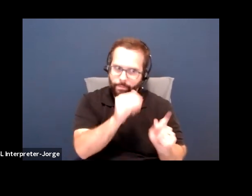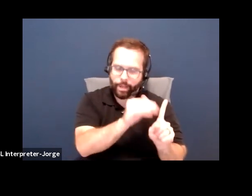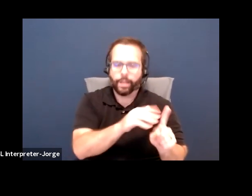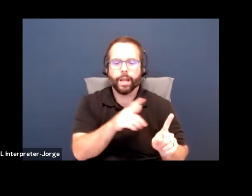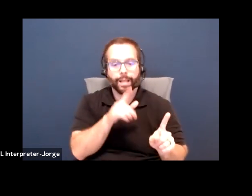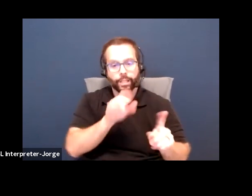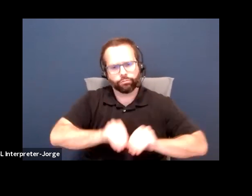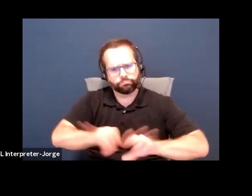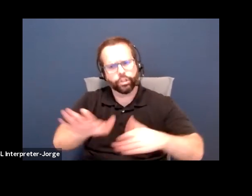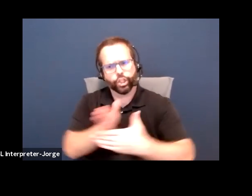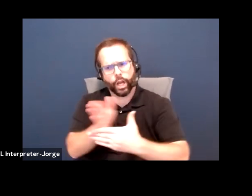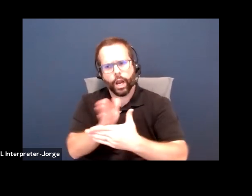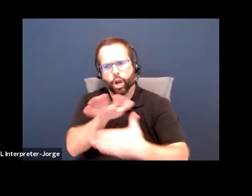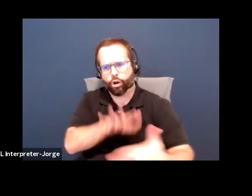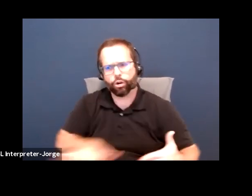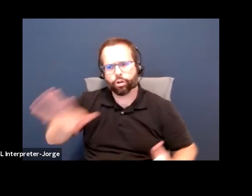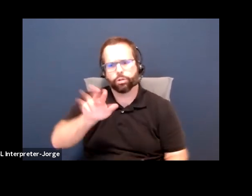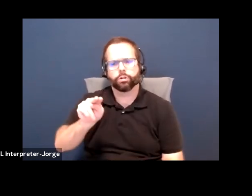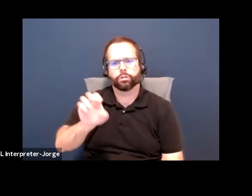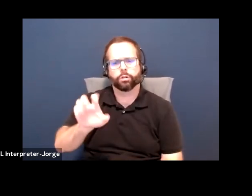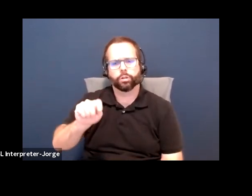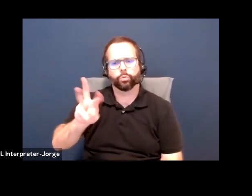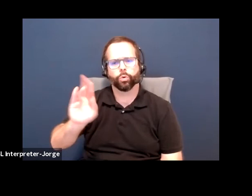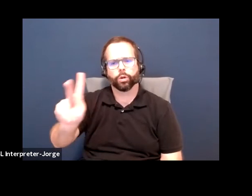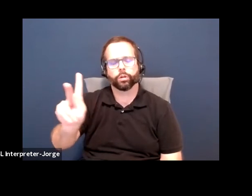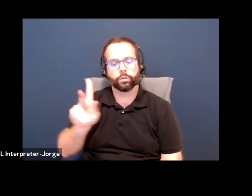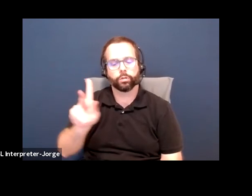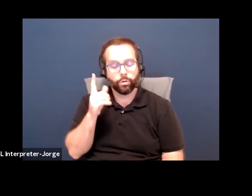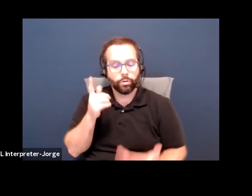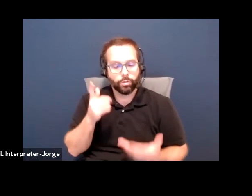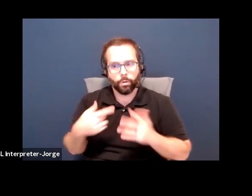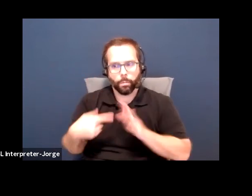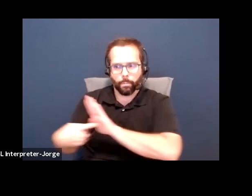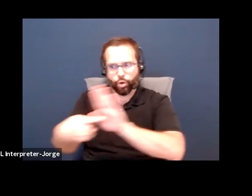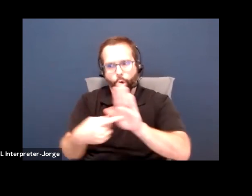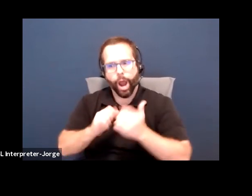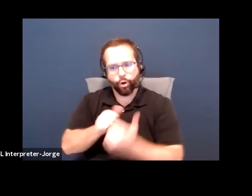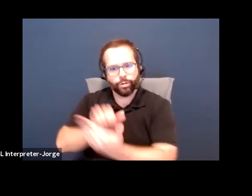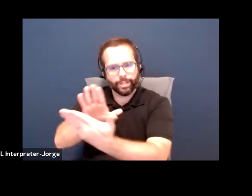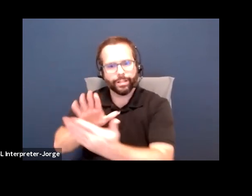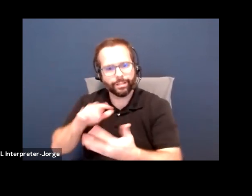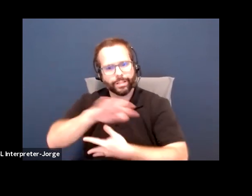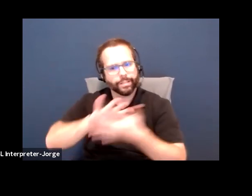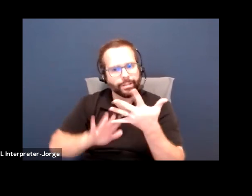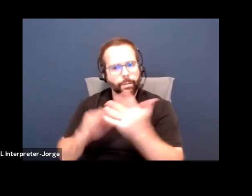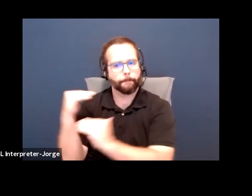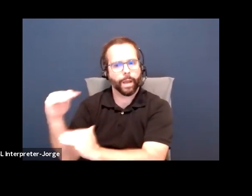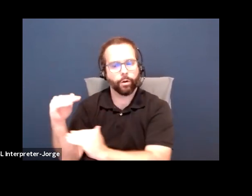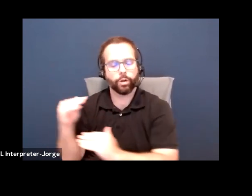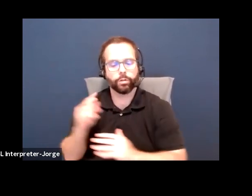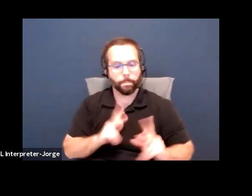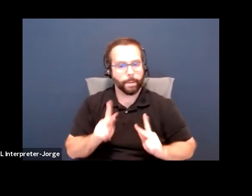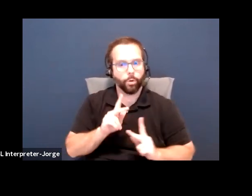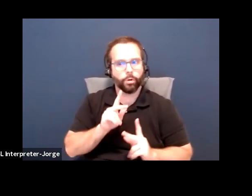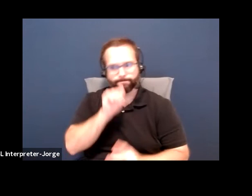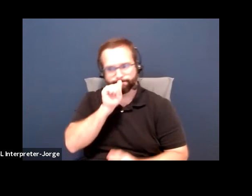ways to address some of these common barriers that people face addressing housing challenges. And I will